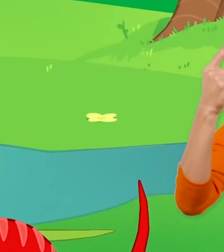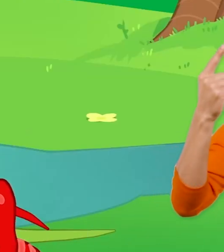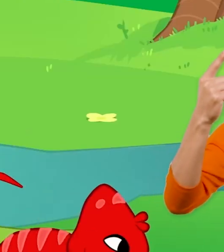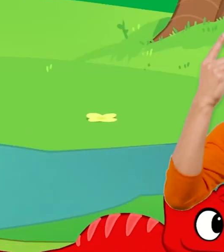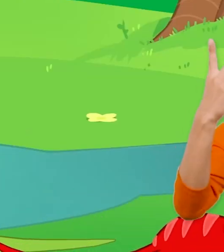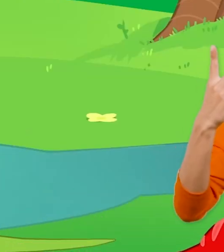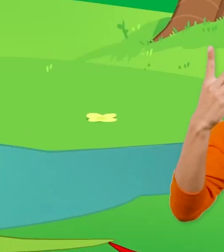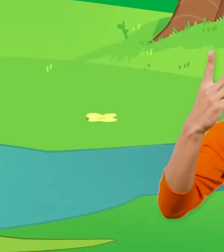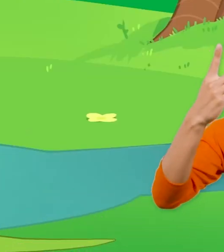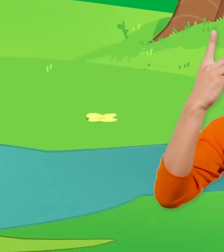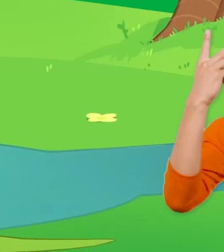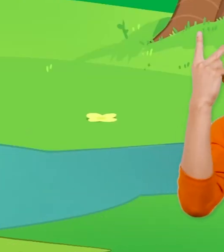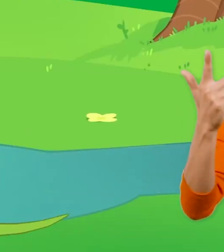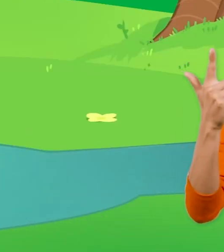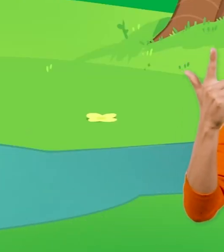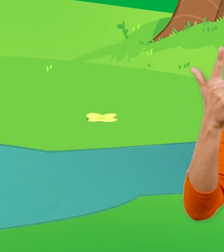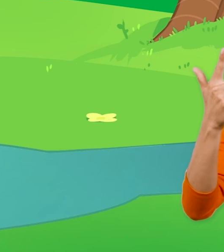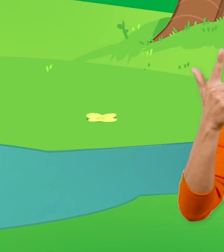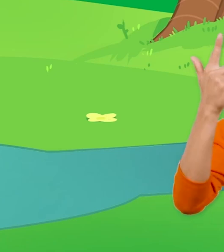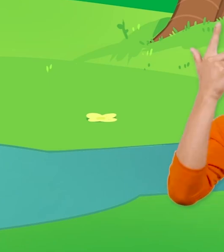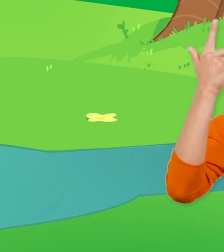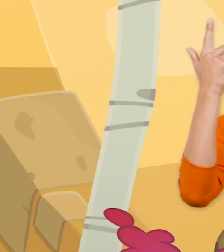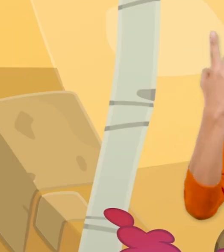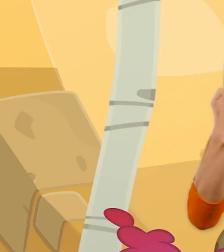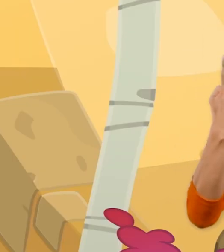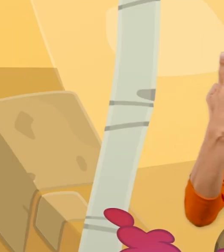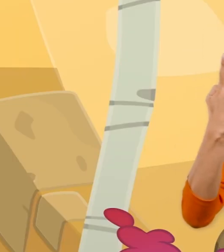One, two, three.